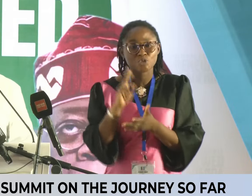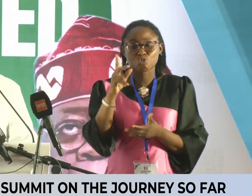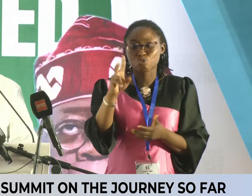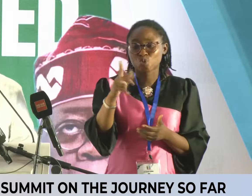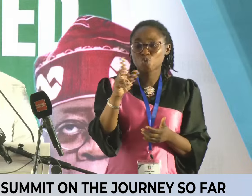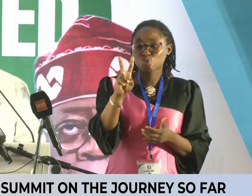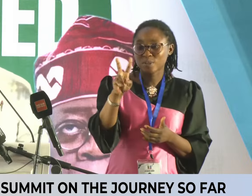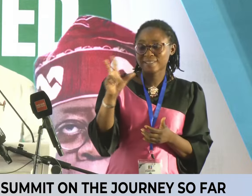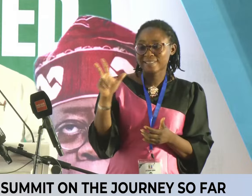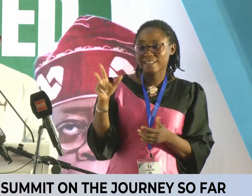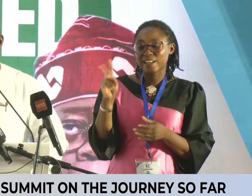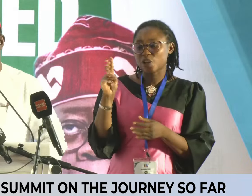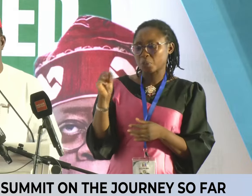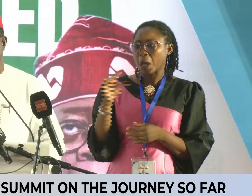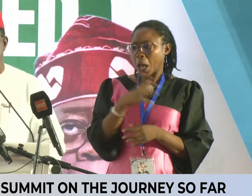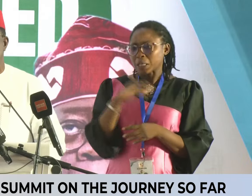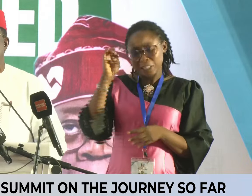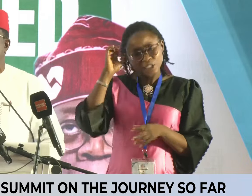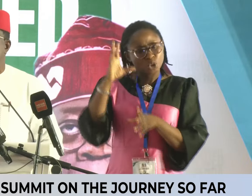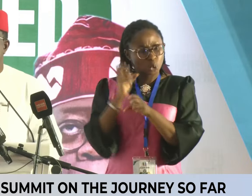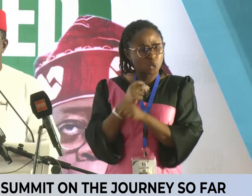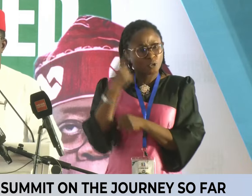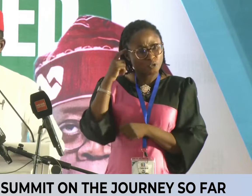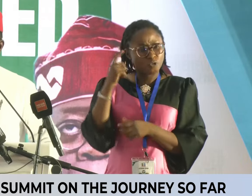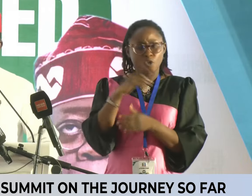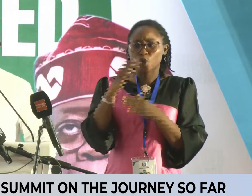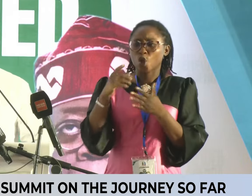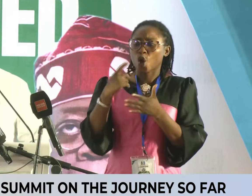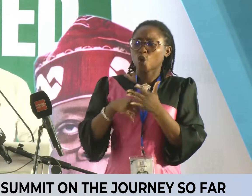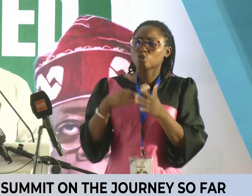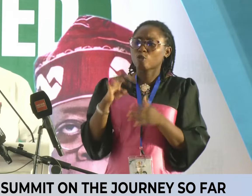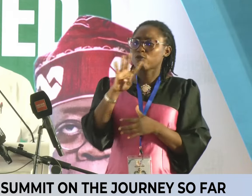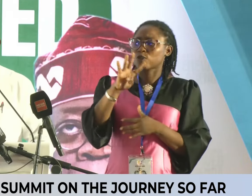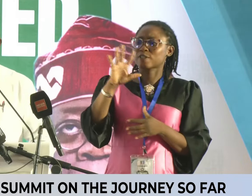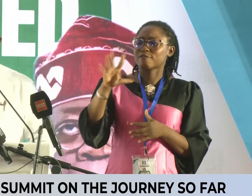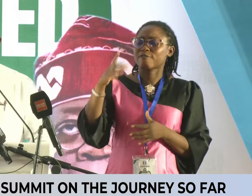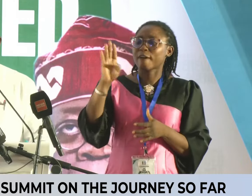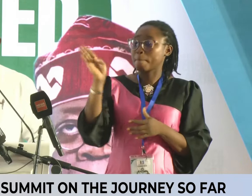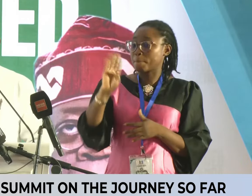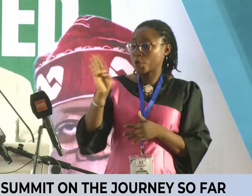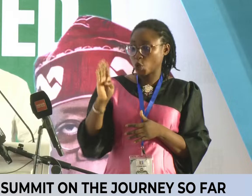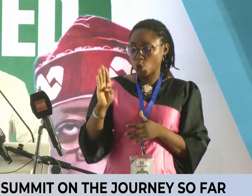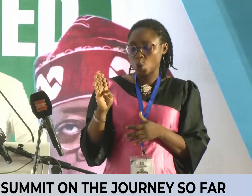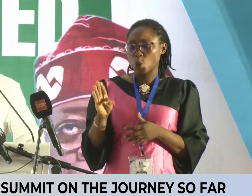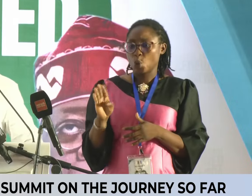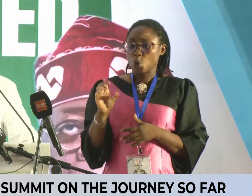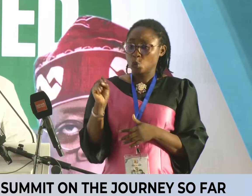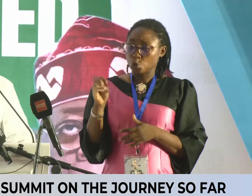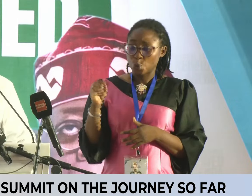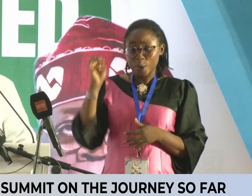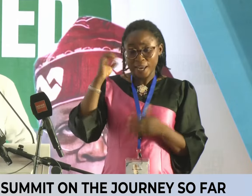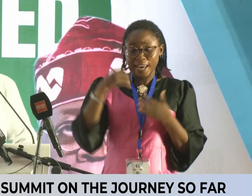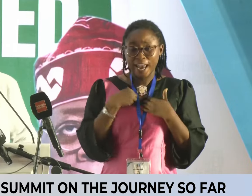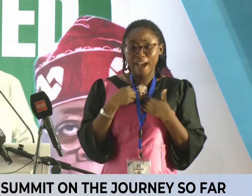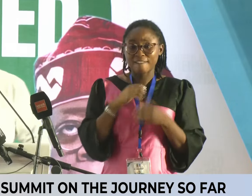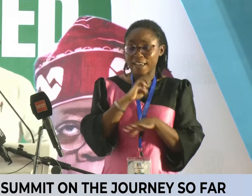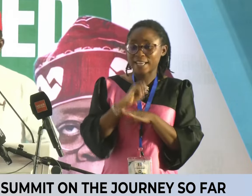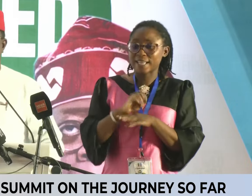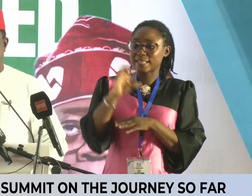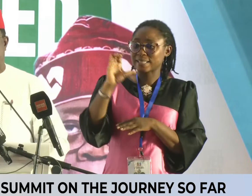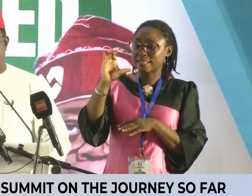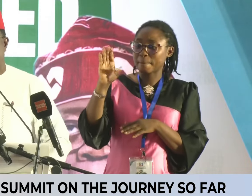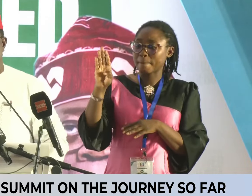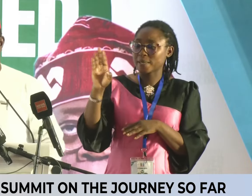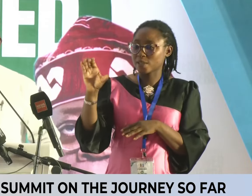kilometers from us. And he did, for a total cost of 35 billion. And so he has engaged CBC to do